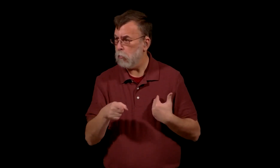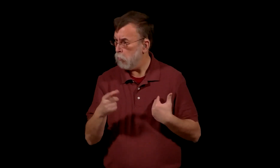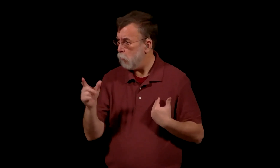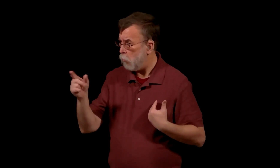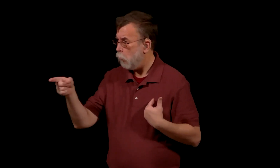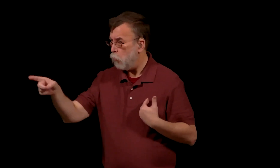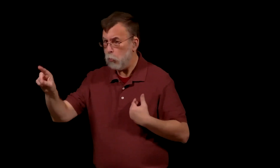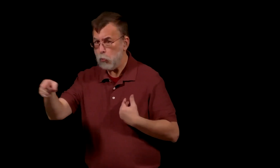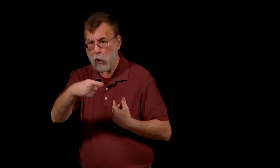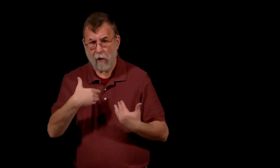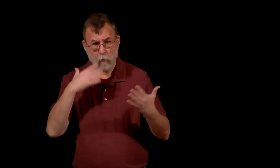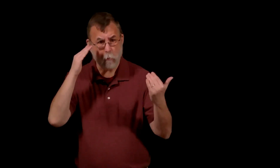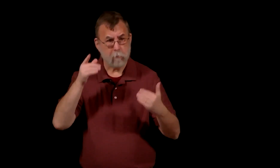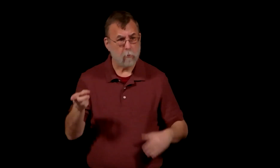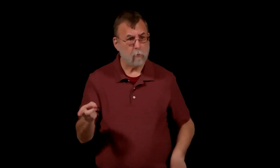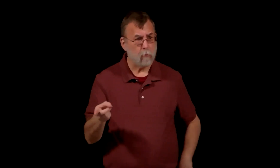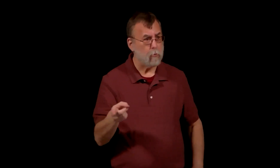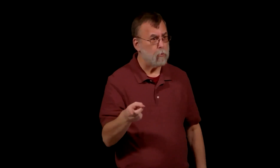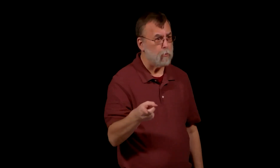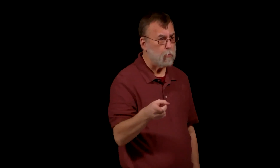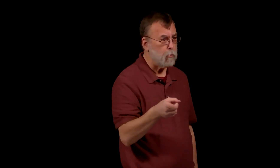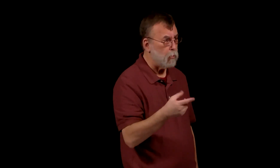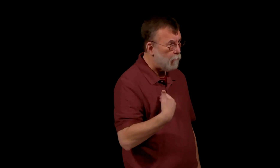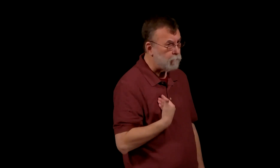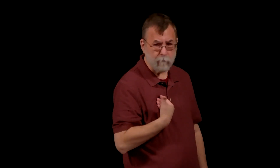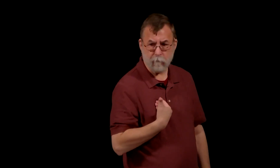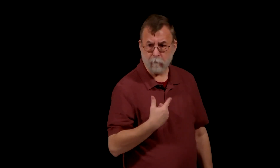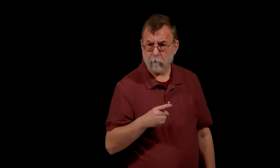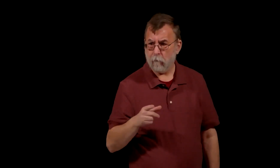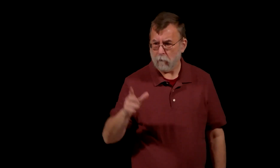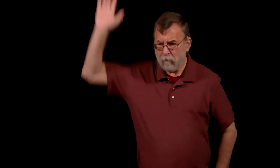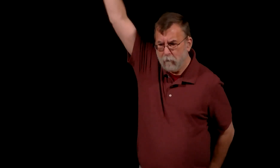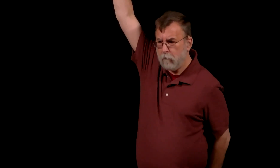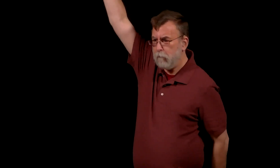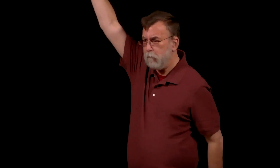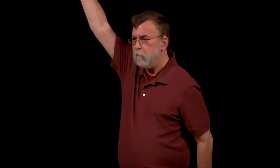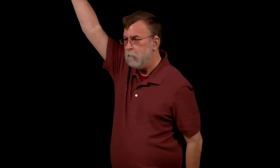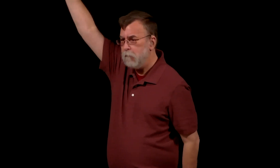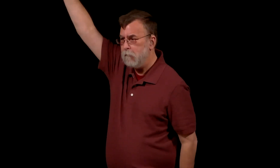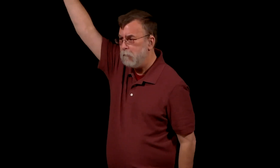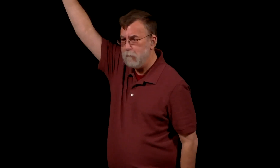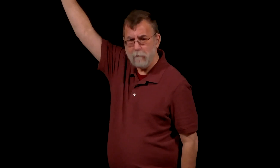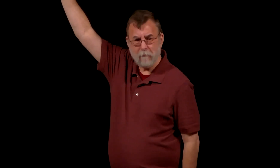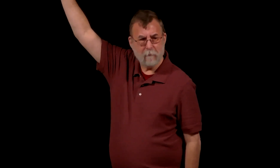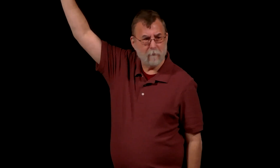Do you? Do each of you have hope? Do you have it? Yes, raise your hand.